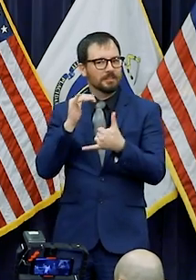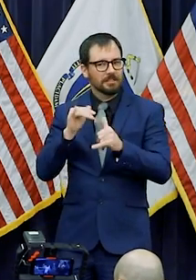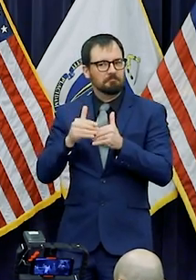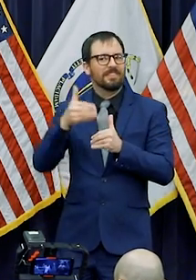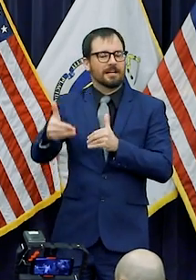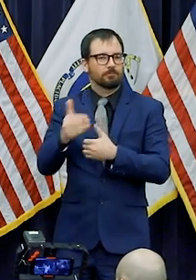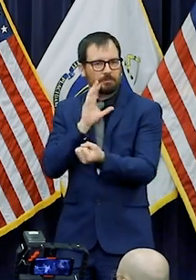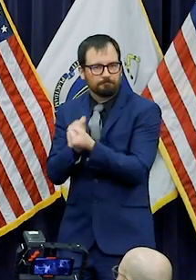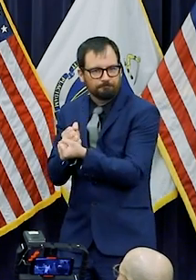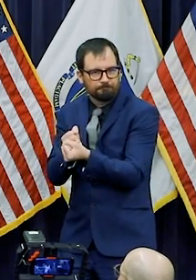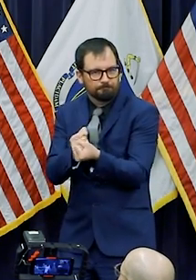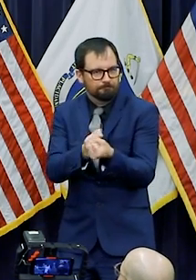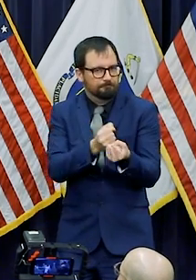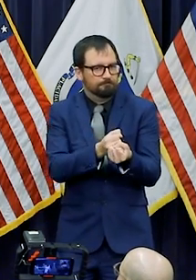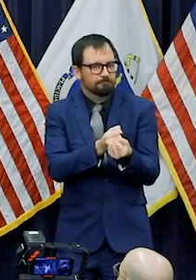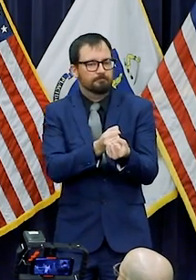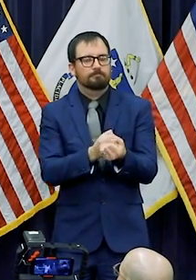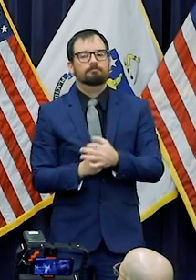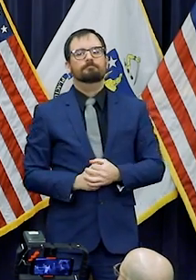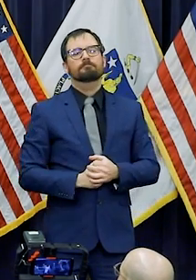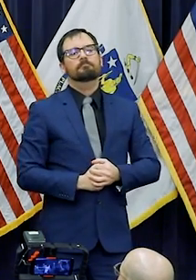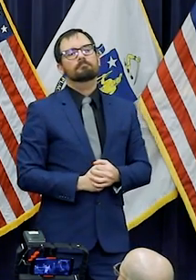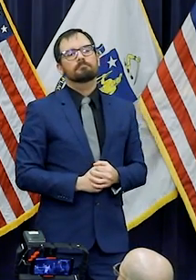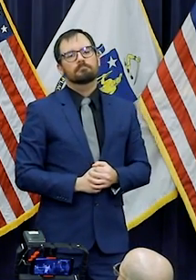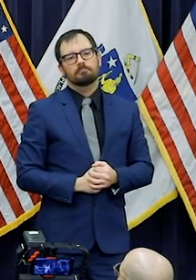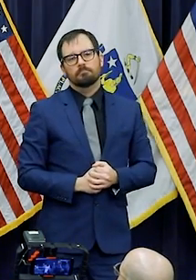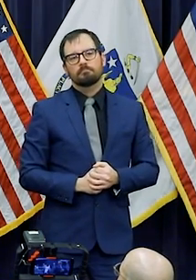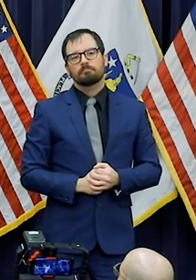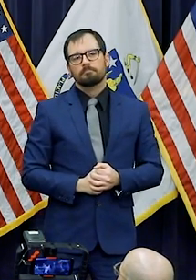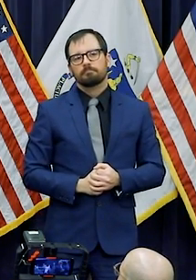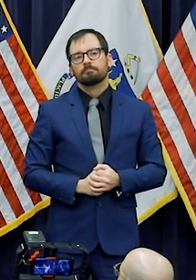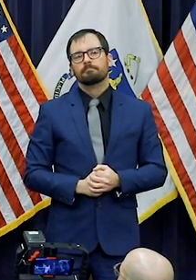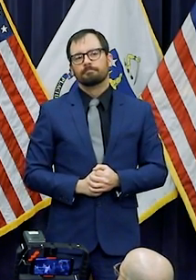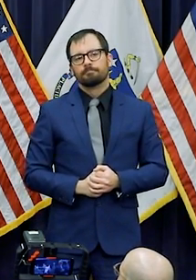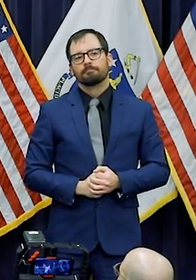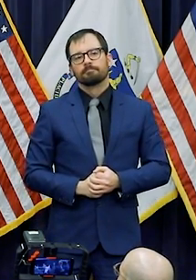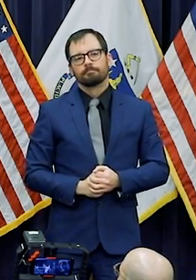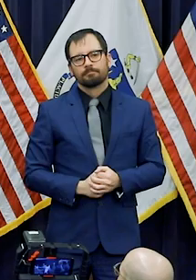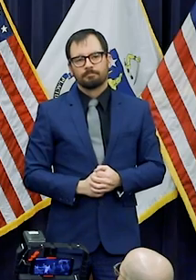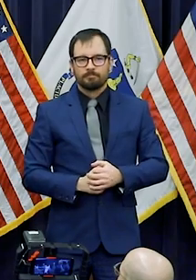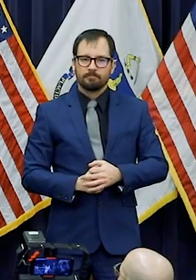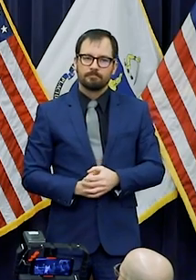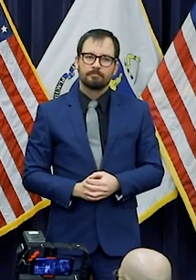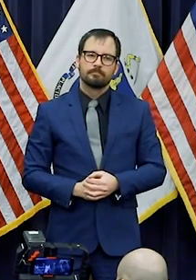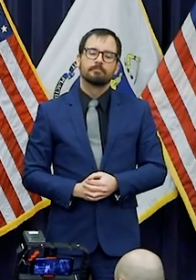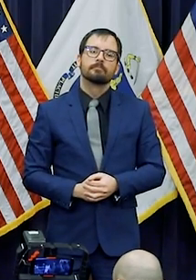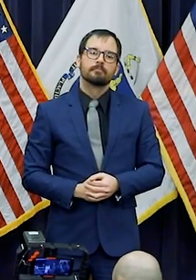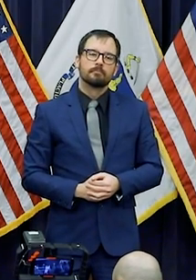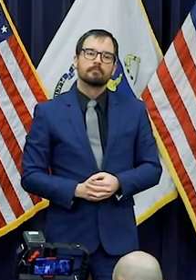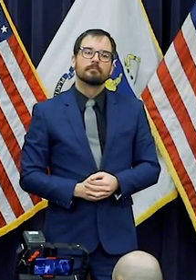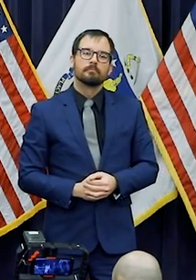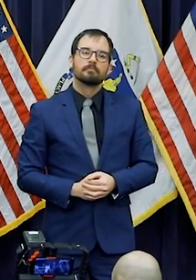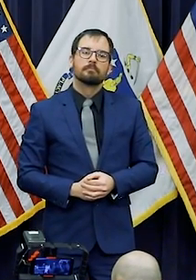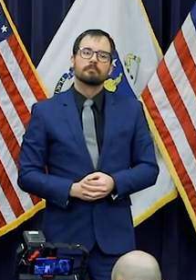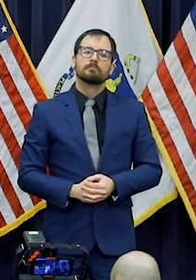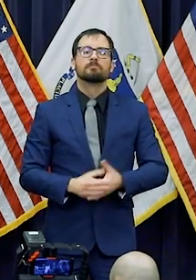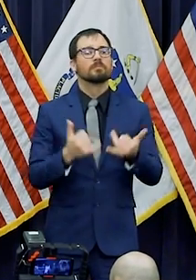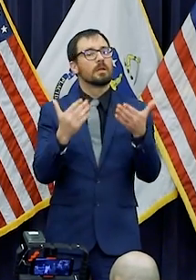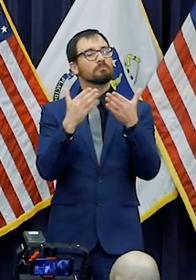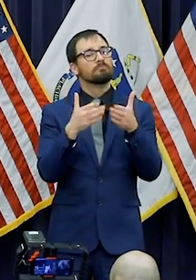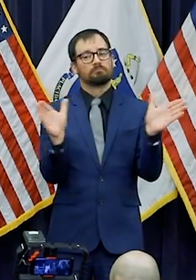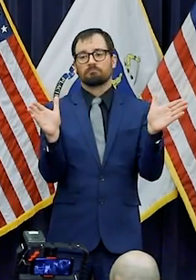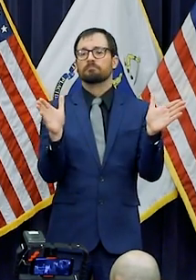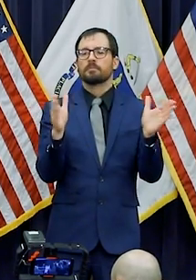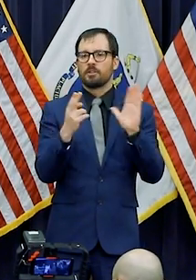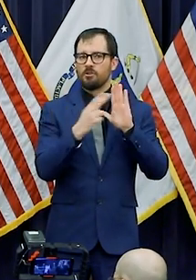And actually, this is sort of unusual. Usually when you contract in the Commonwealth of Massachusetts, you put out a bid for proposals and you have to